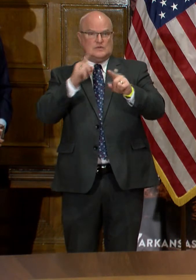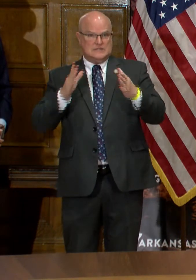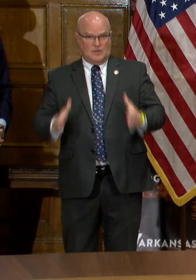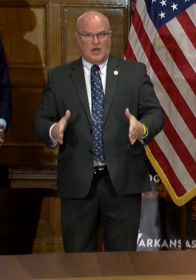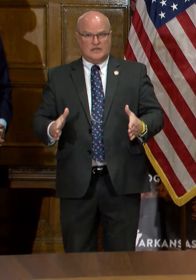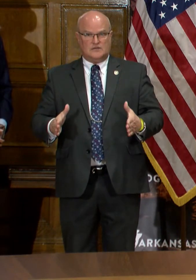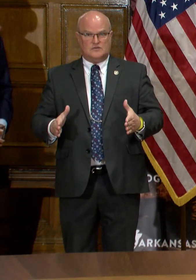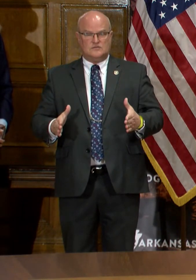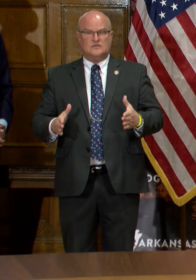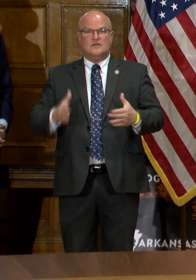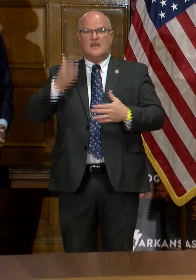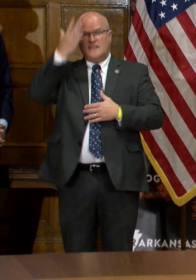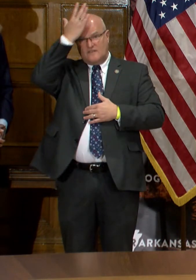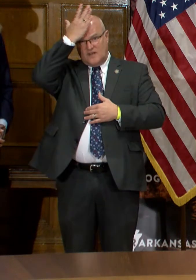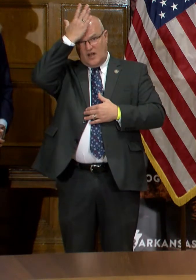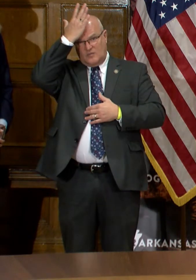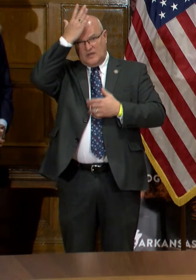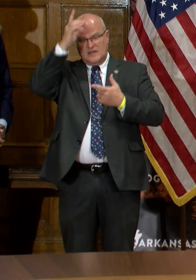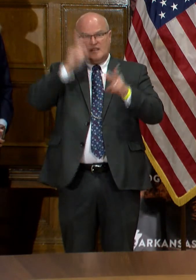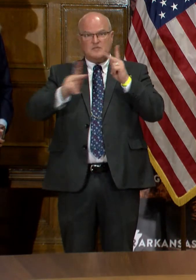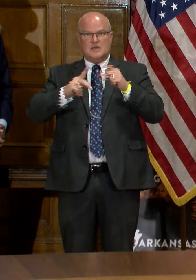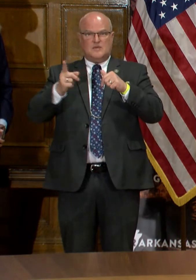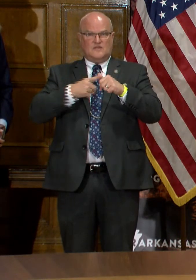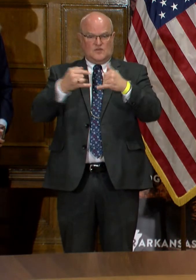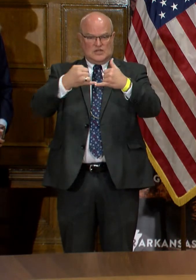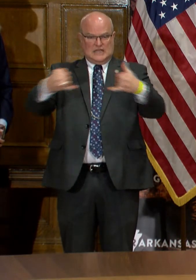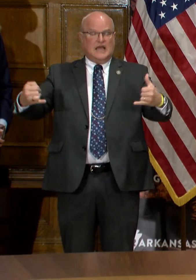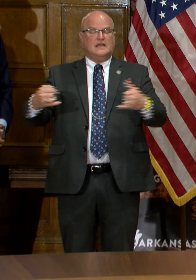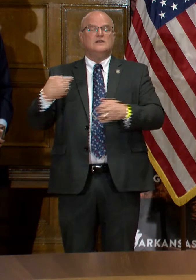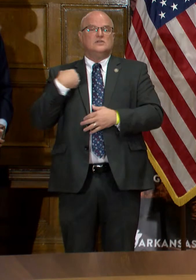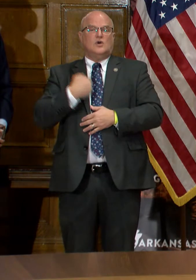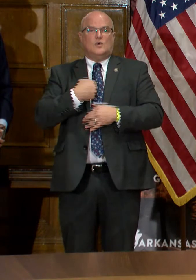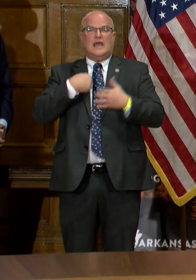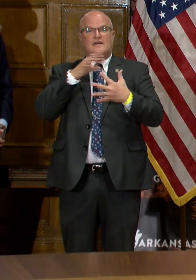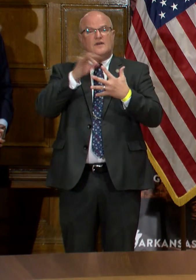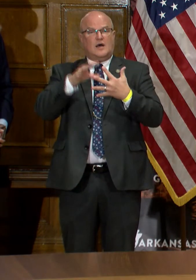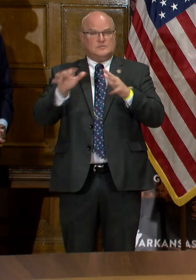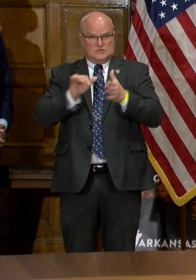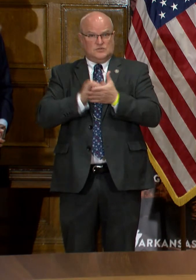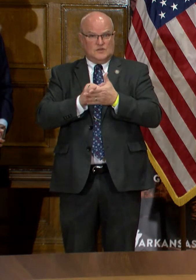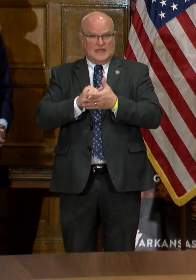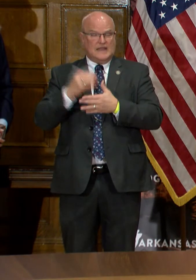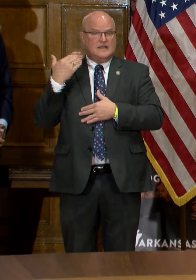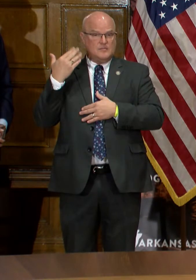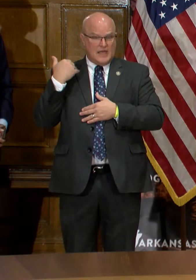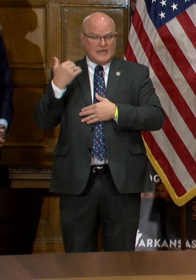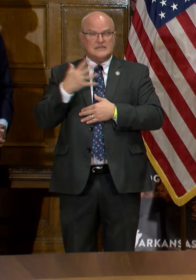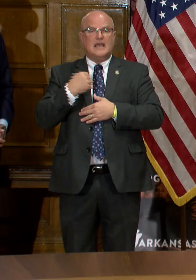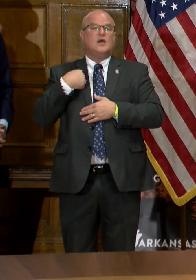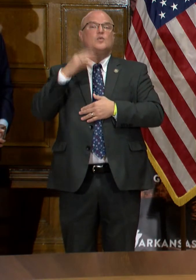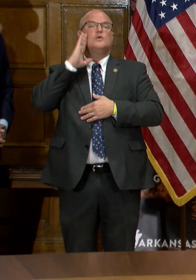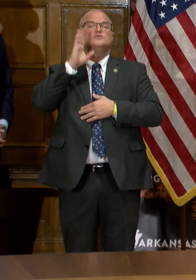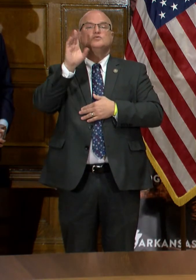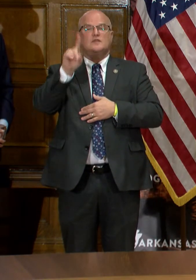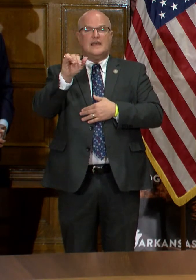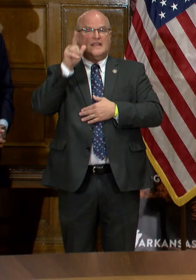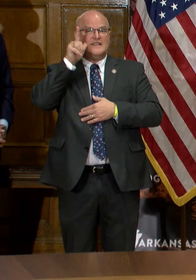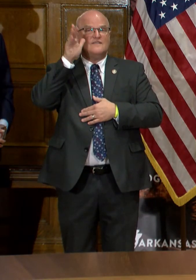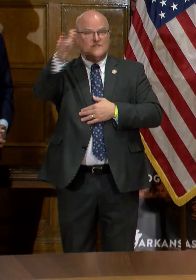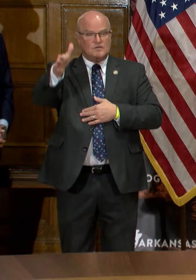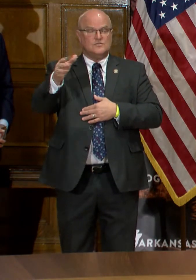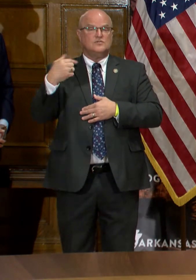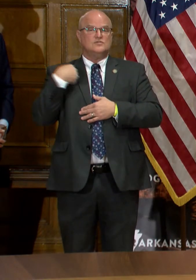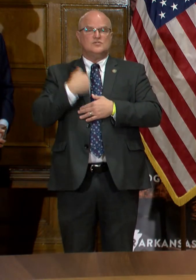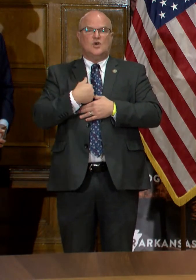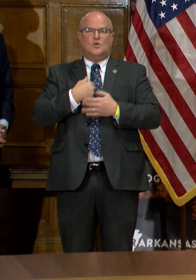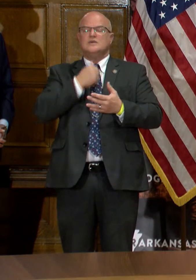responders, those first-line persons. So we have had options to do that in the past, and we will do that in the future so that